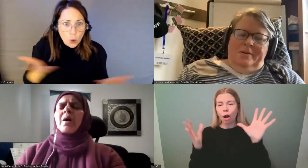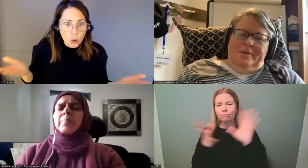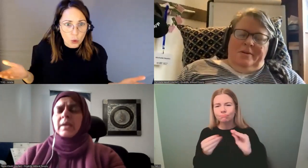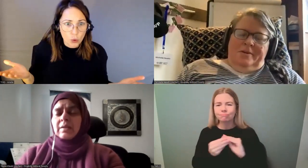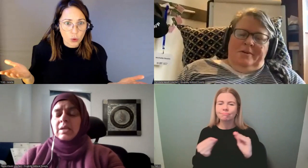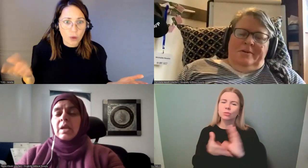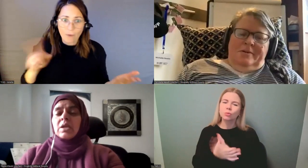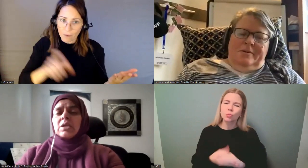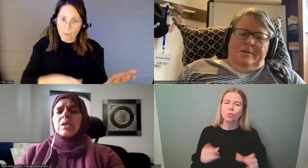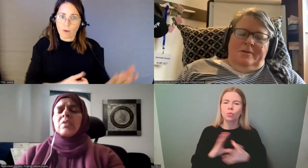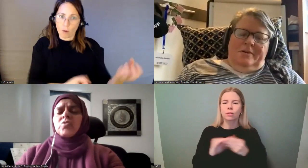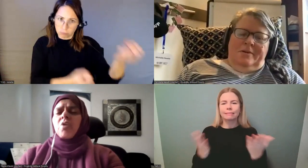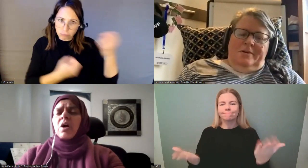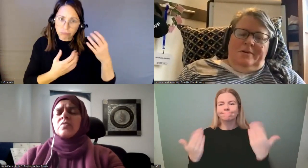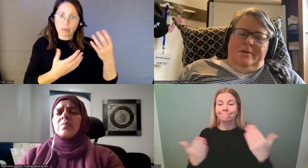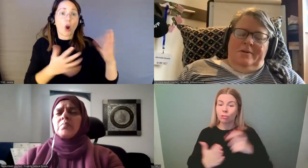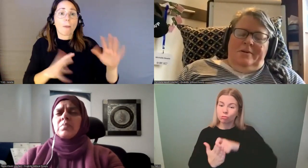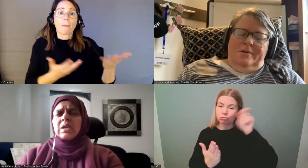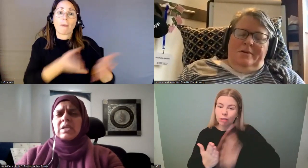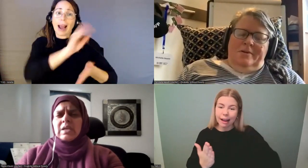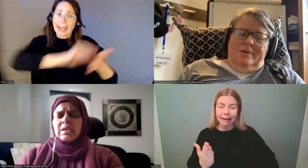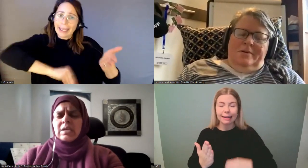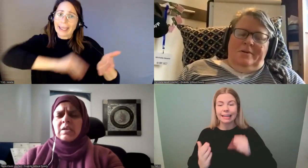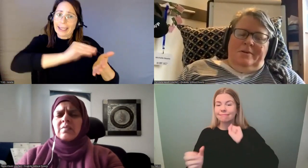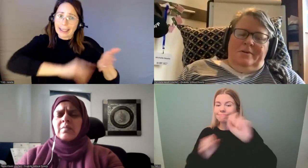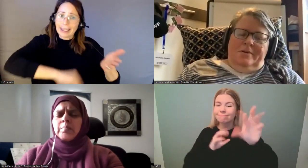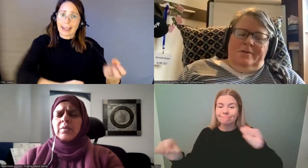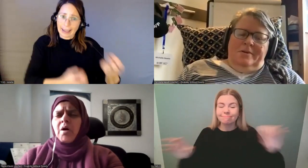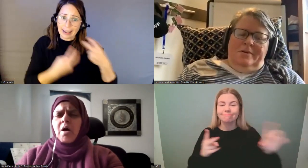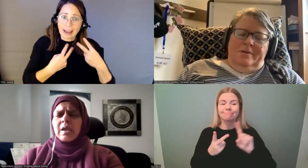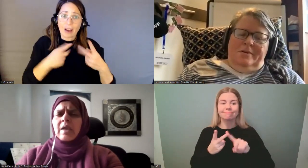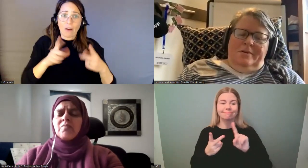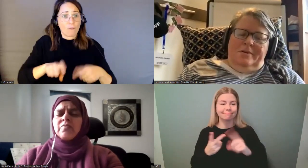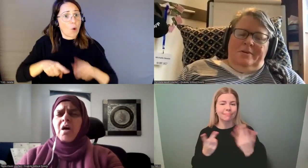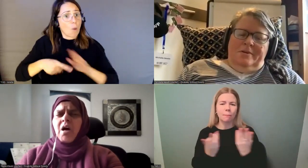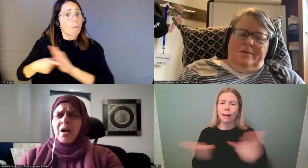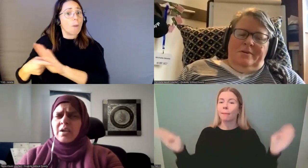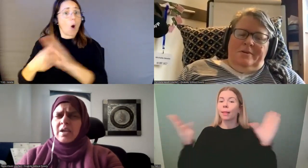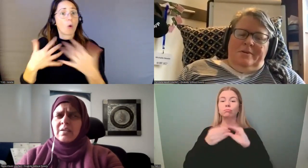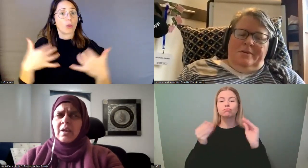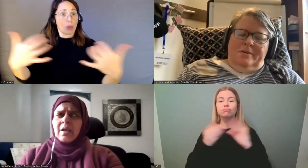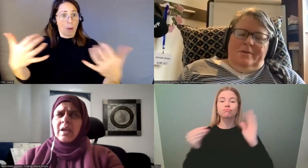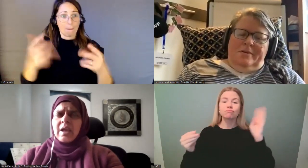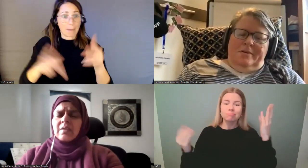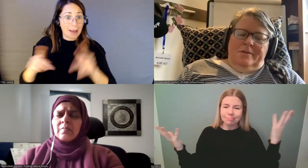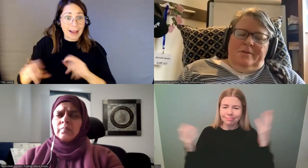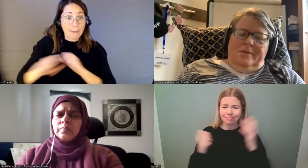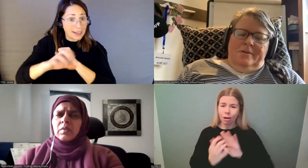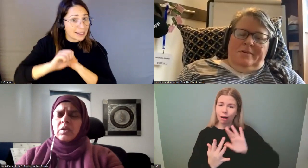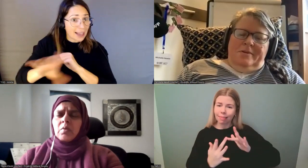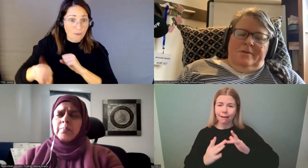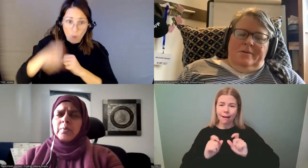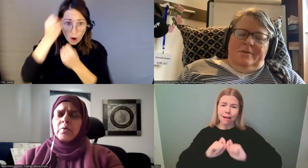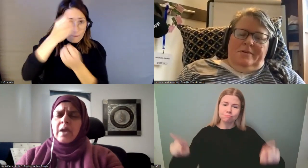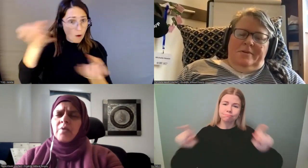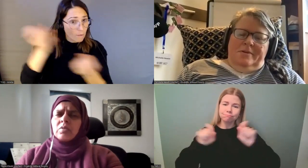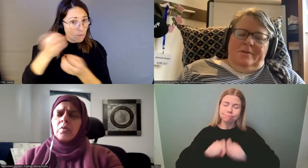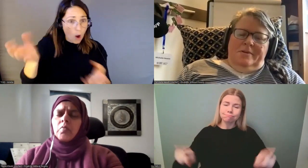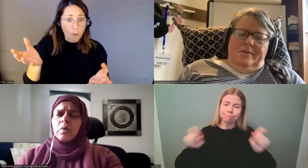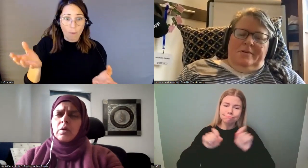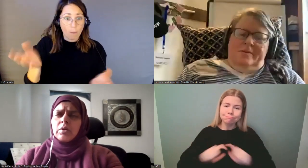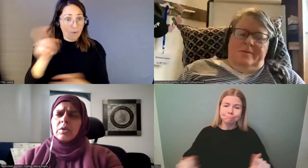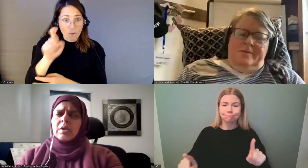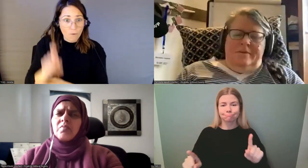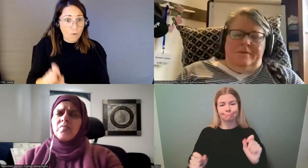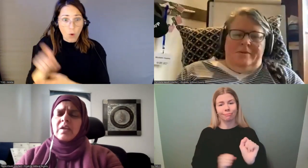stories publicly. You need to talk to media. You need to blog and vlog and put out